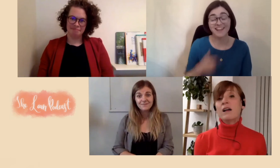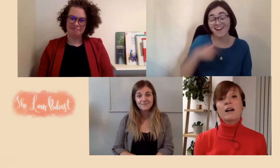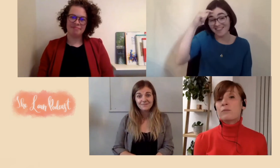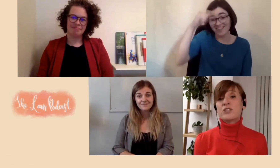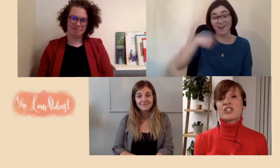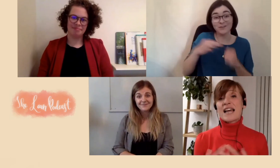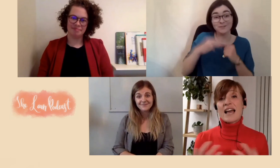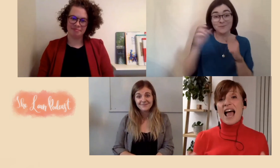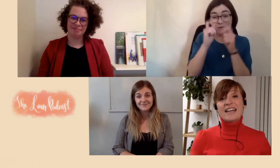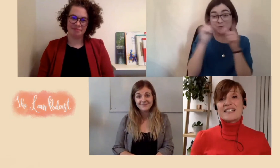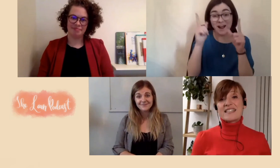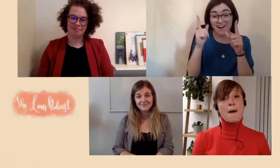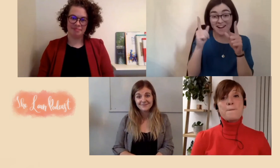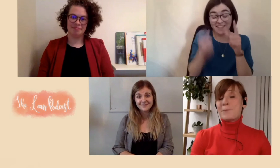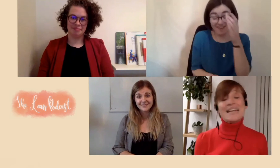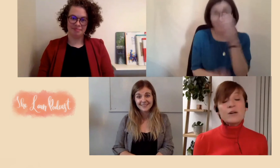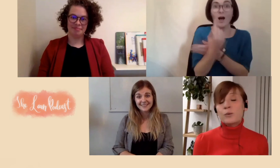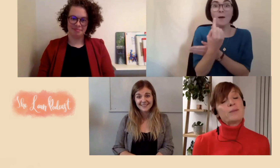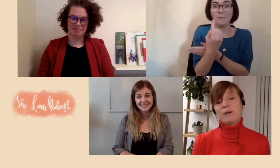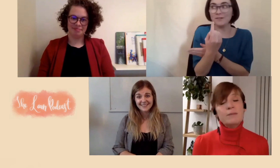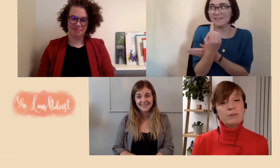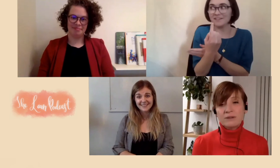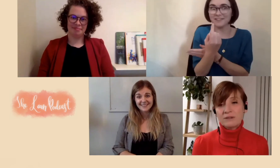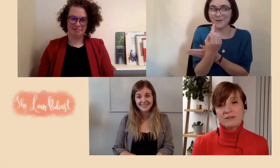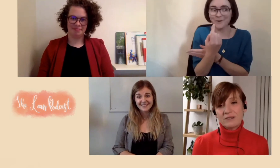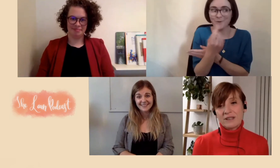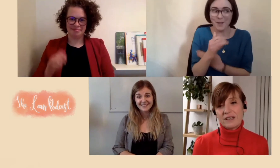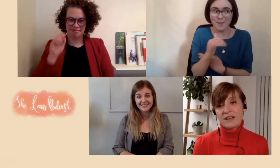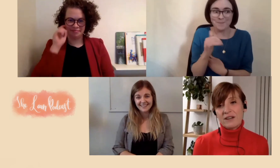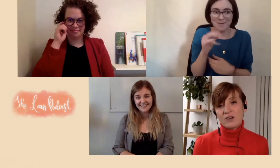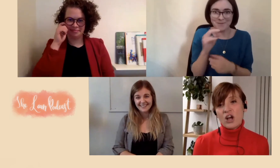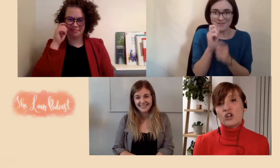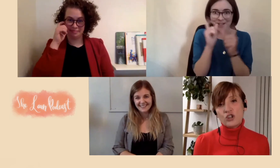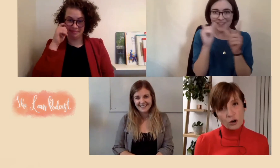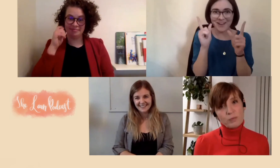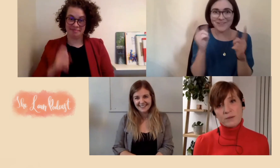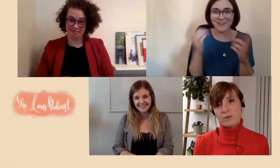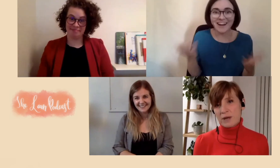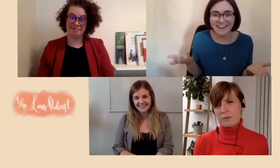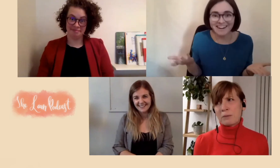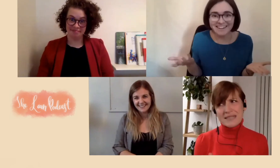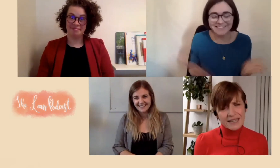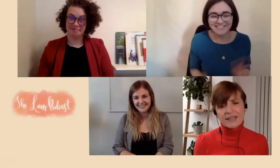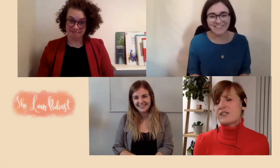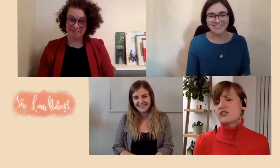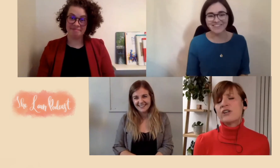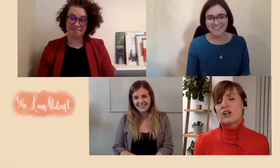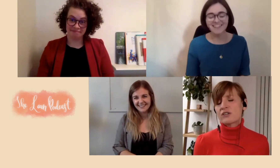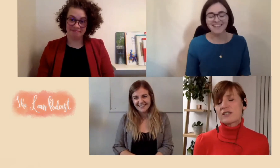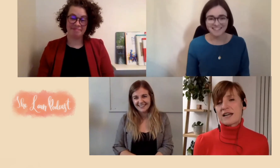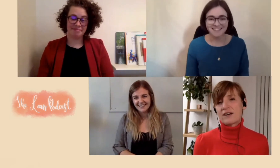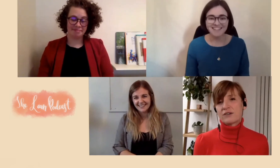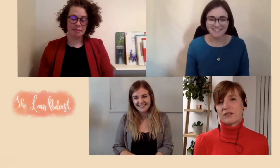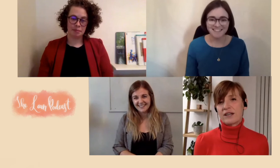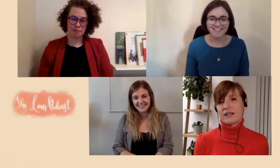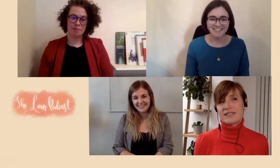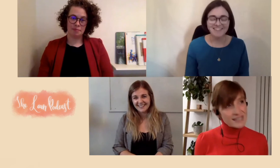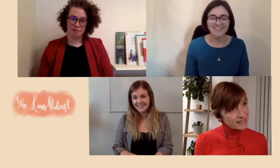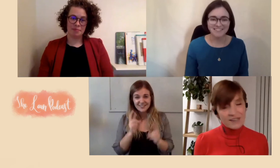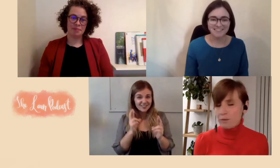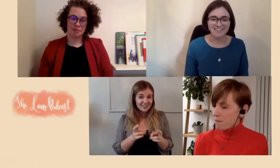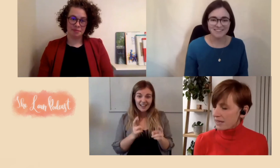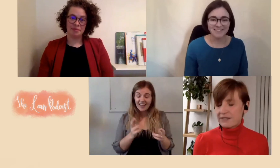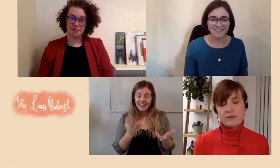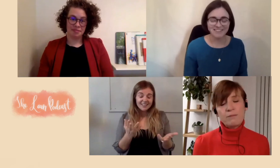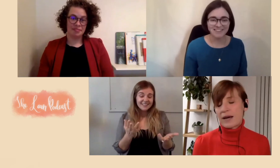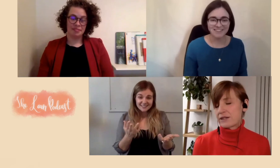to be honest. It really is, isn't it? I think the more we do it, the more we become aware of